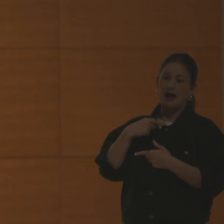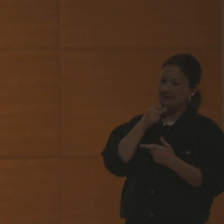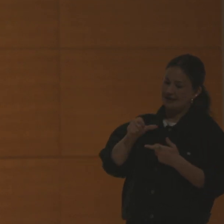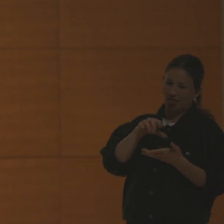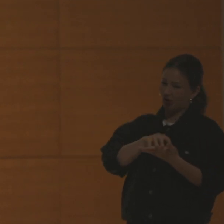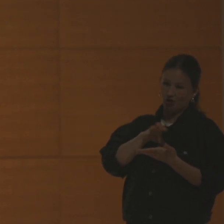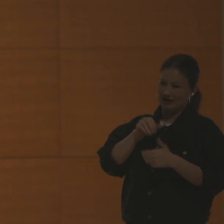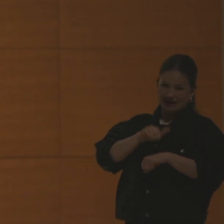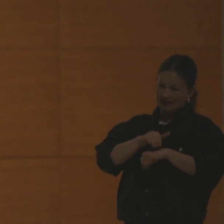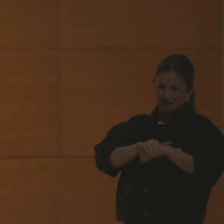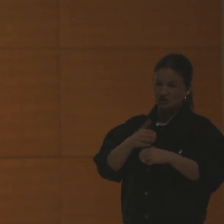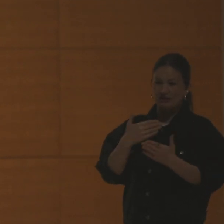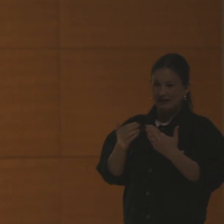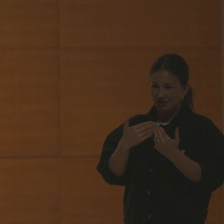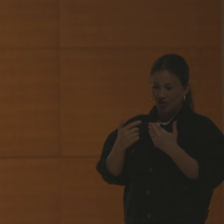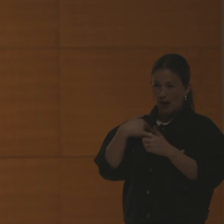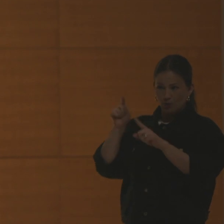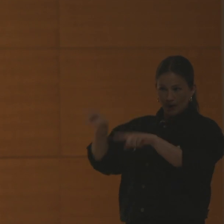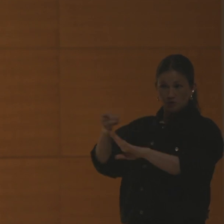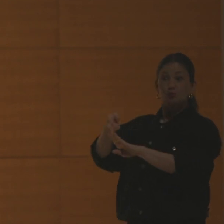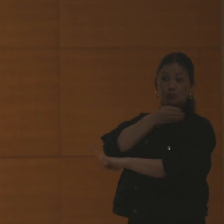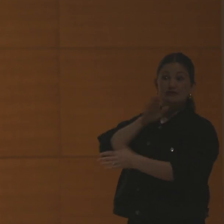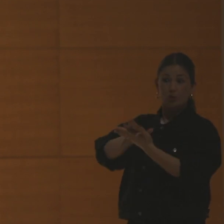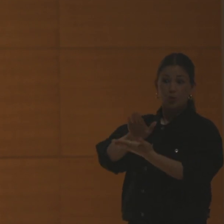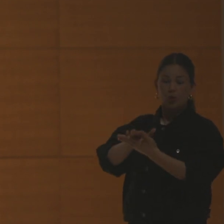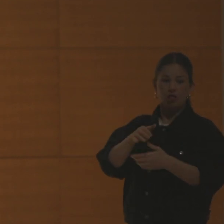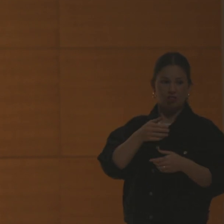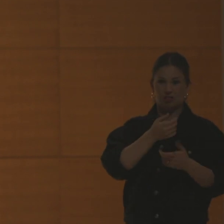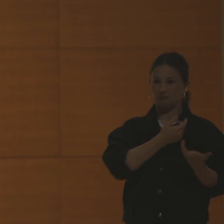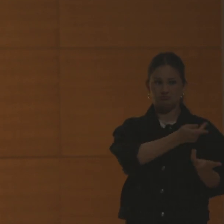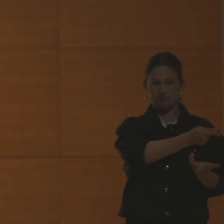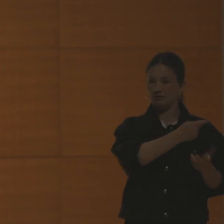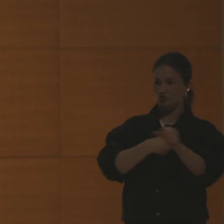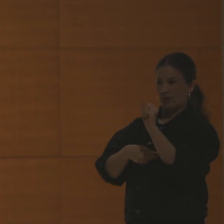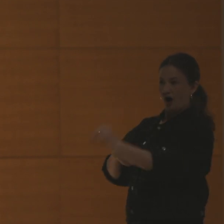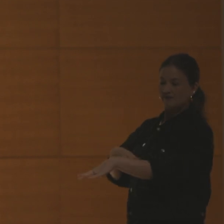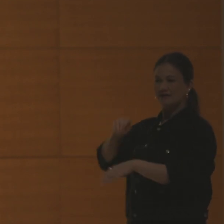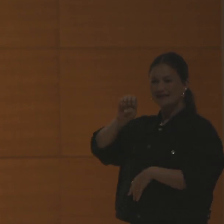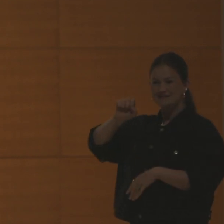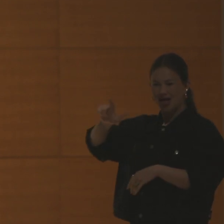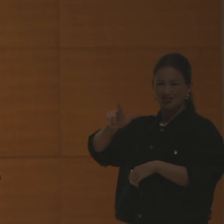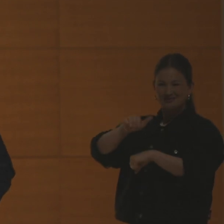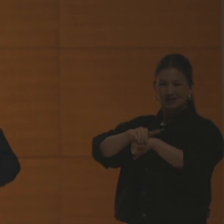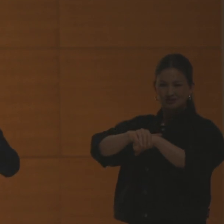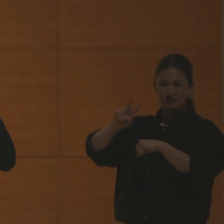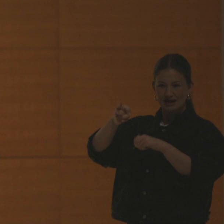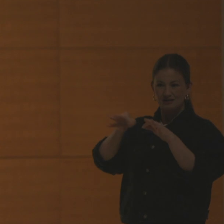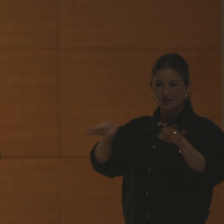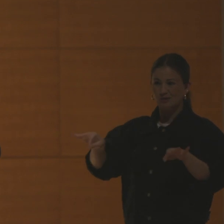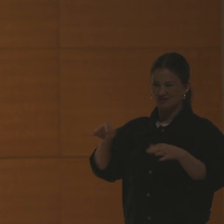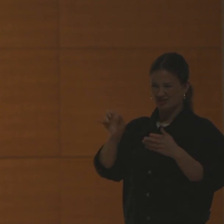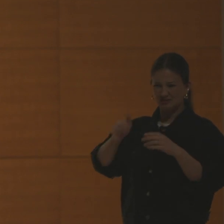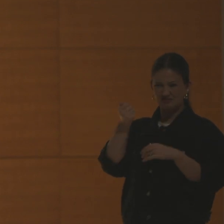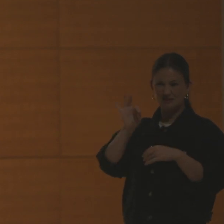though I was born and raised here, until I went to Child's Hideaway Preschool, where they dropped me off at ESL, English as Second Language. We're in the 1980s. It was just the